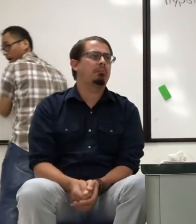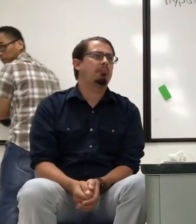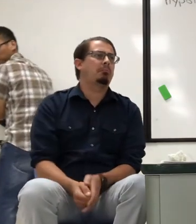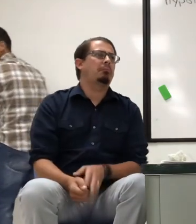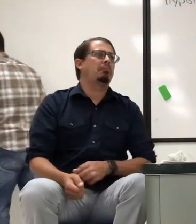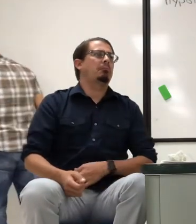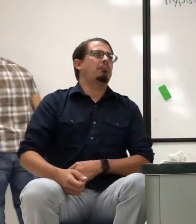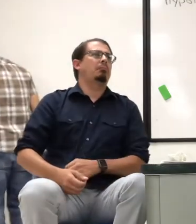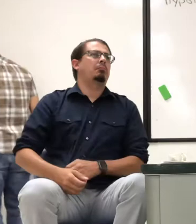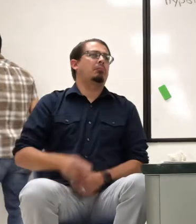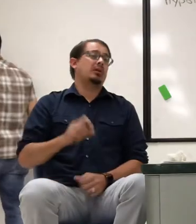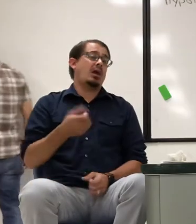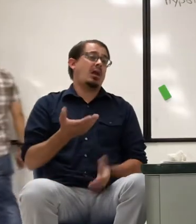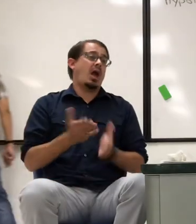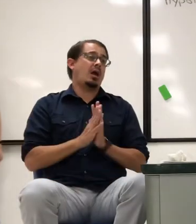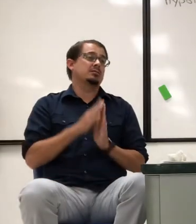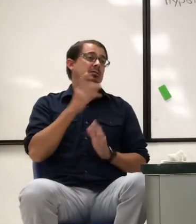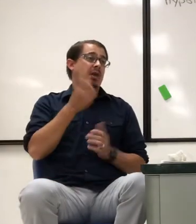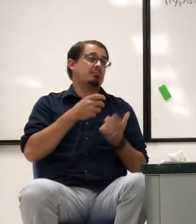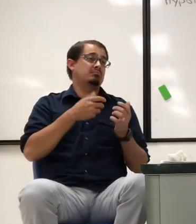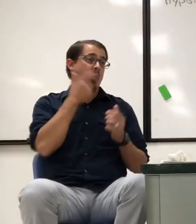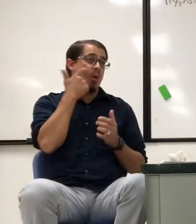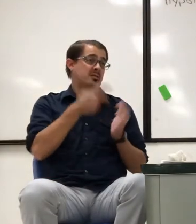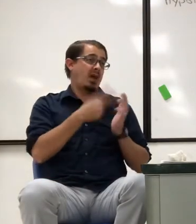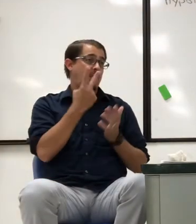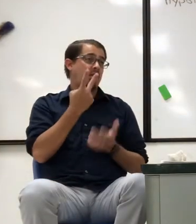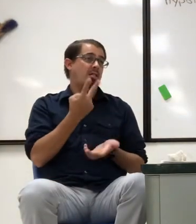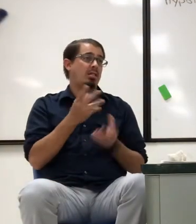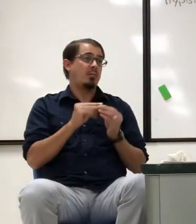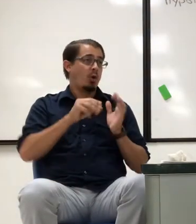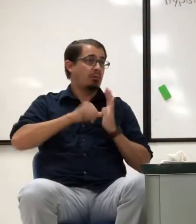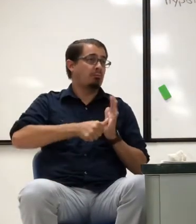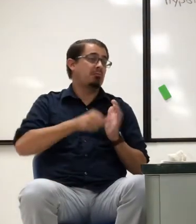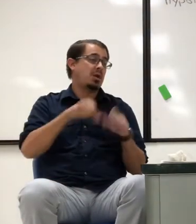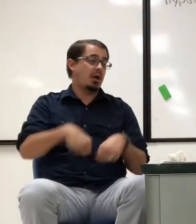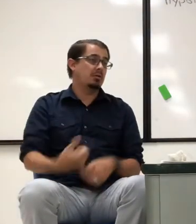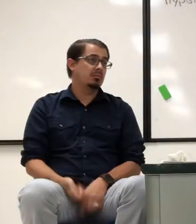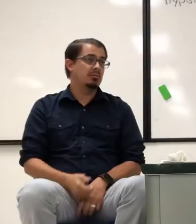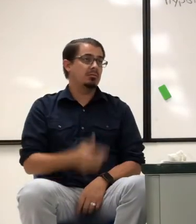together in class, but you should do it yourself when you study.